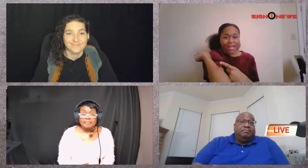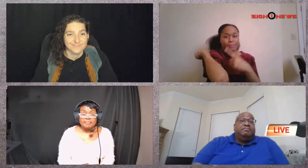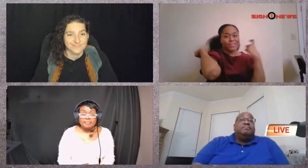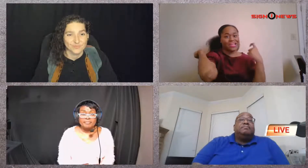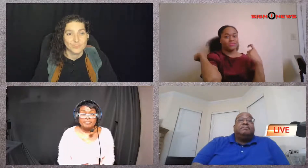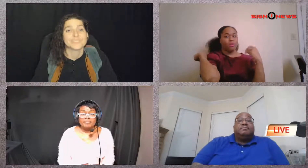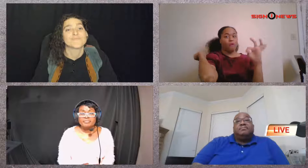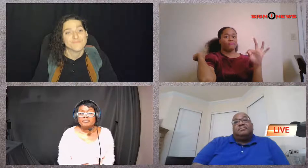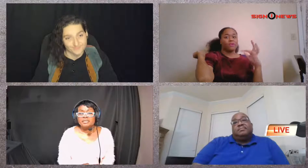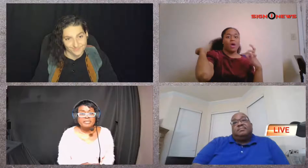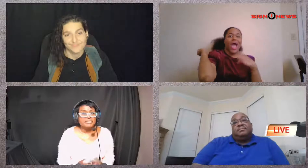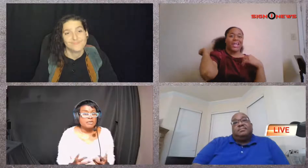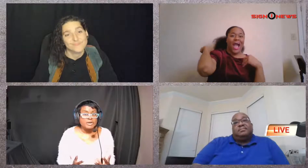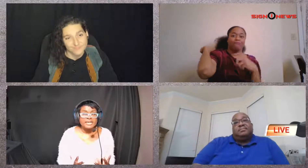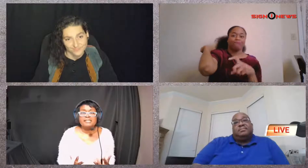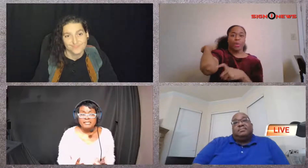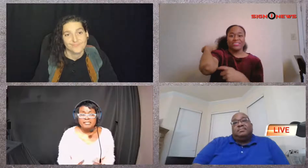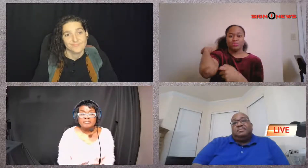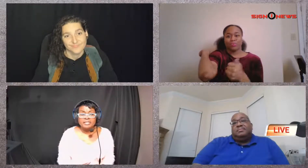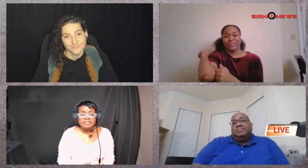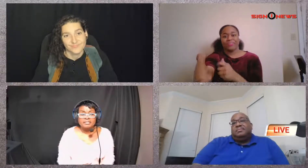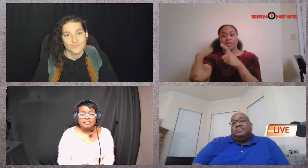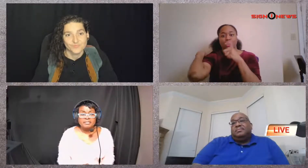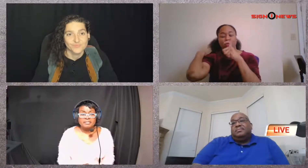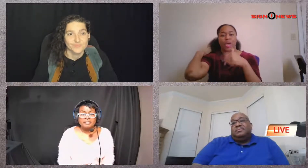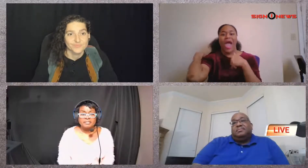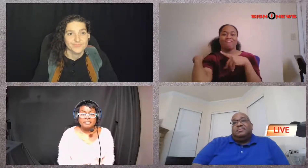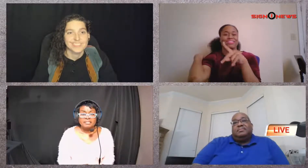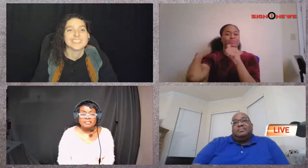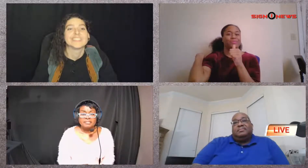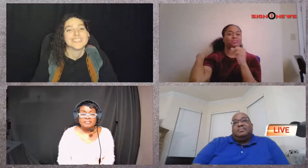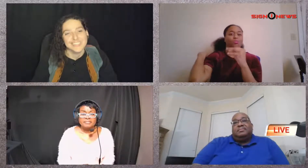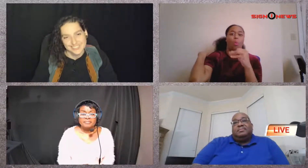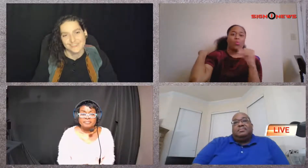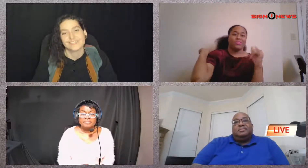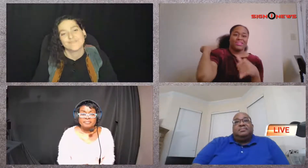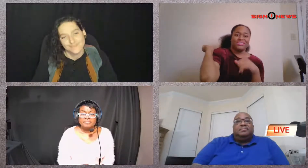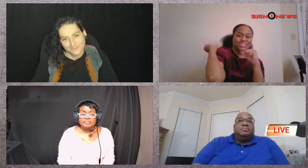Speak up. Something's not right. Say something.